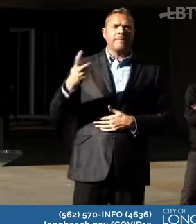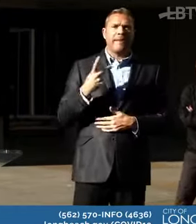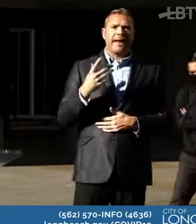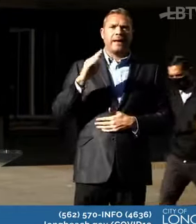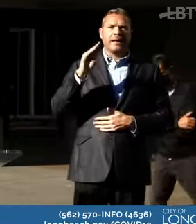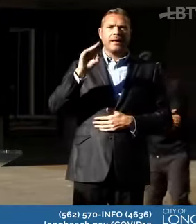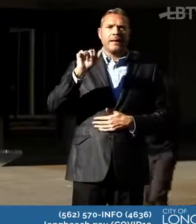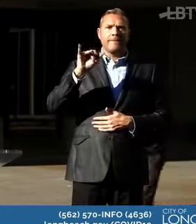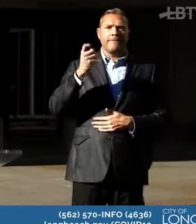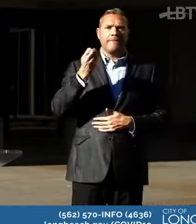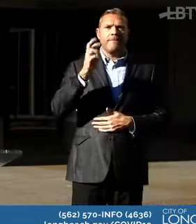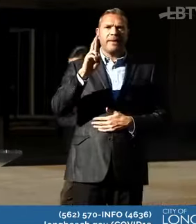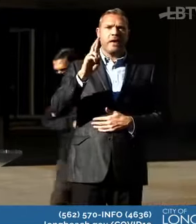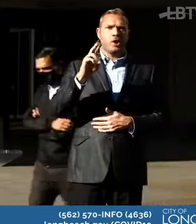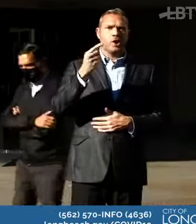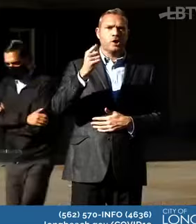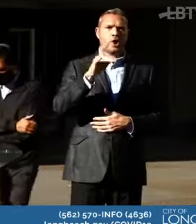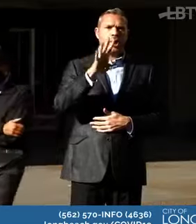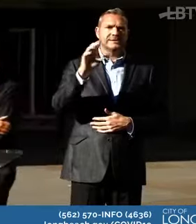he will make remarks in Spanish.